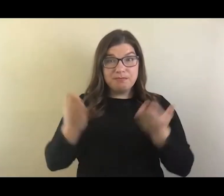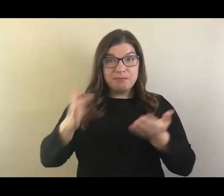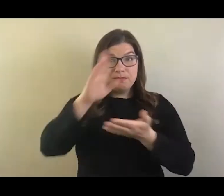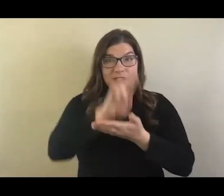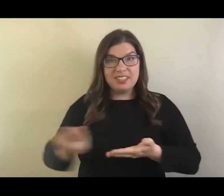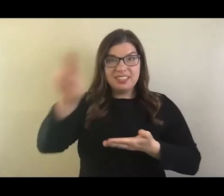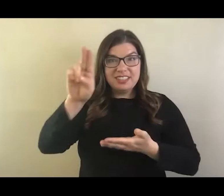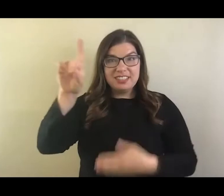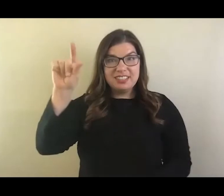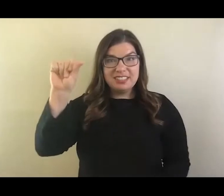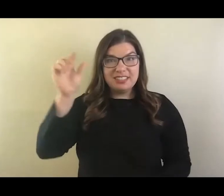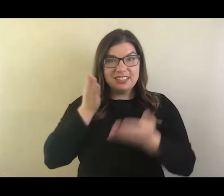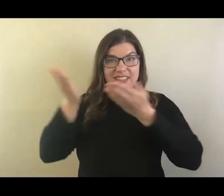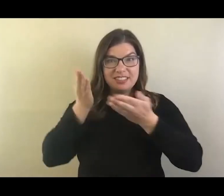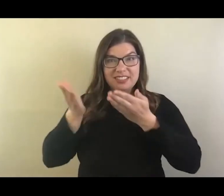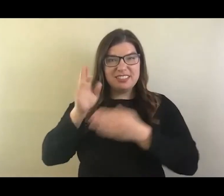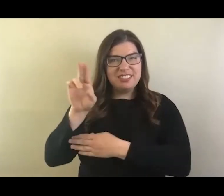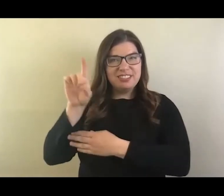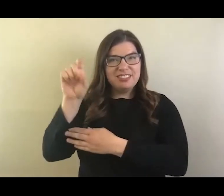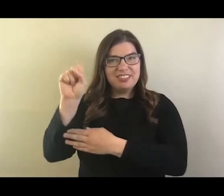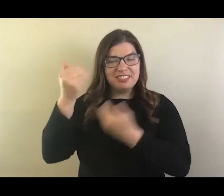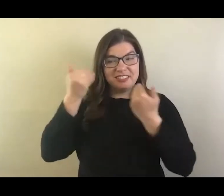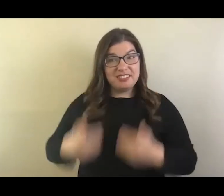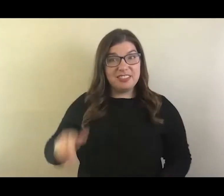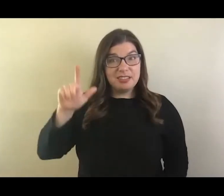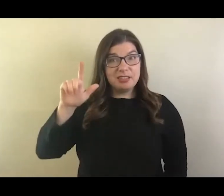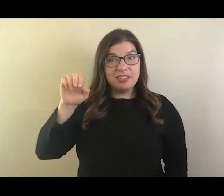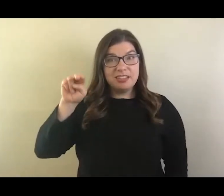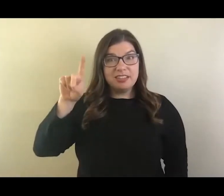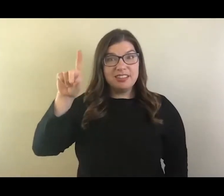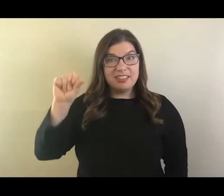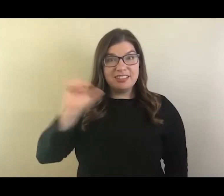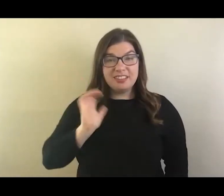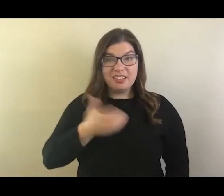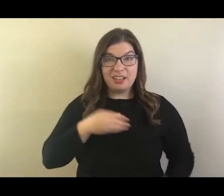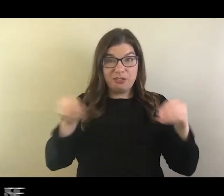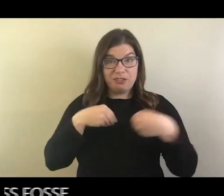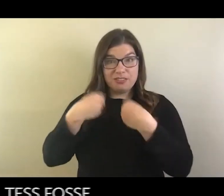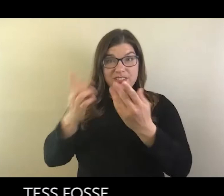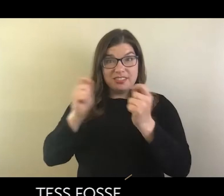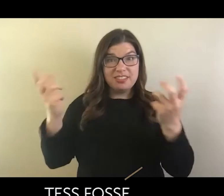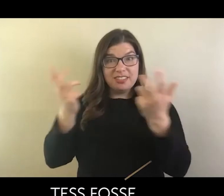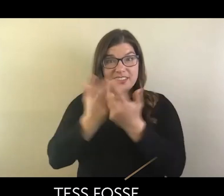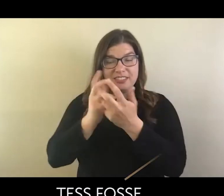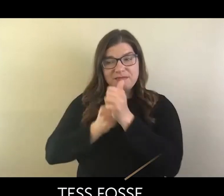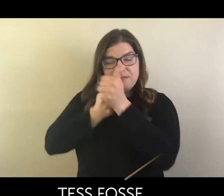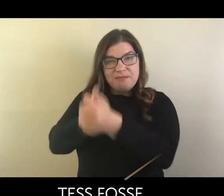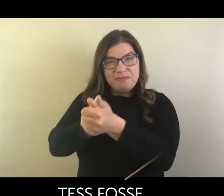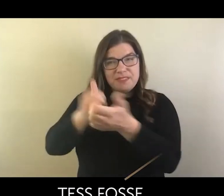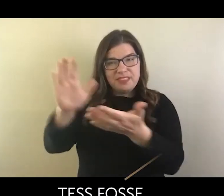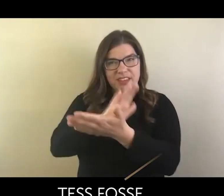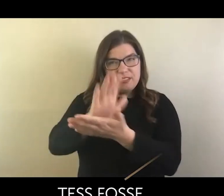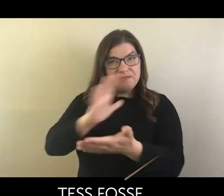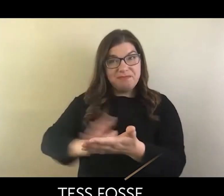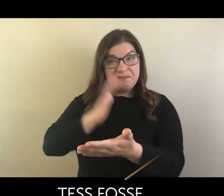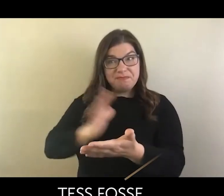University Disability Services. My name is Linda. Our office provides accommodations according to documentation for